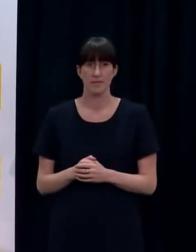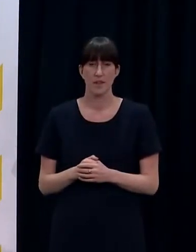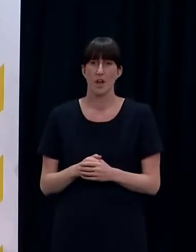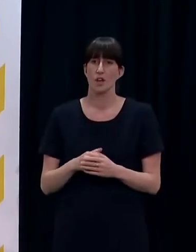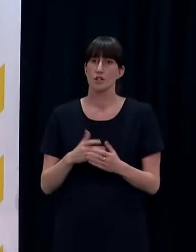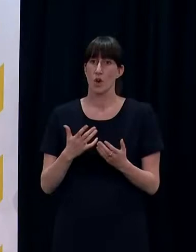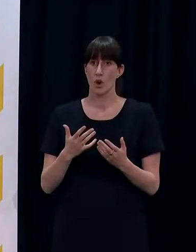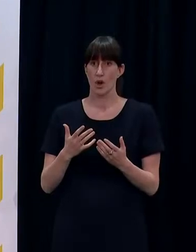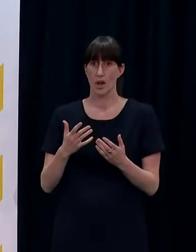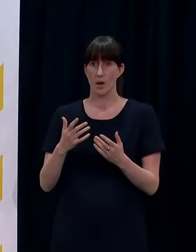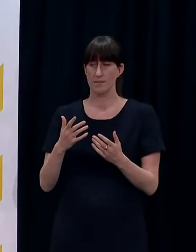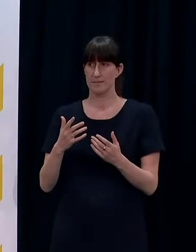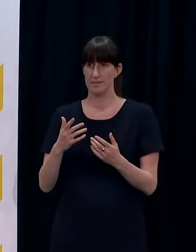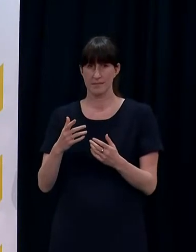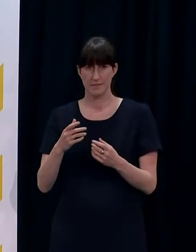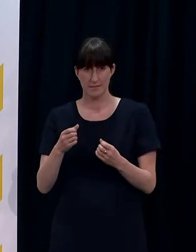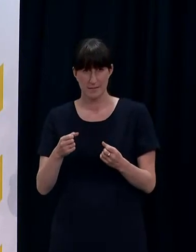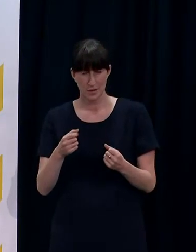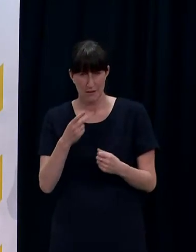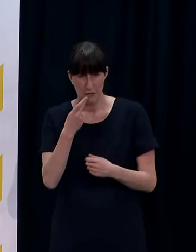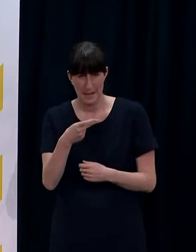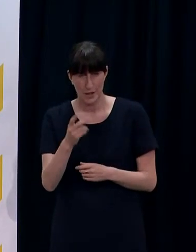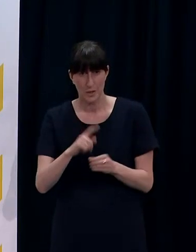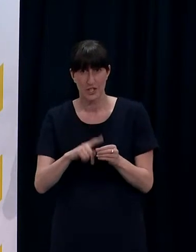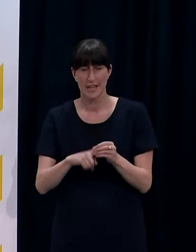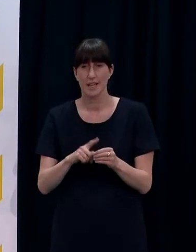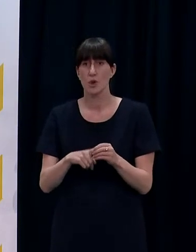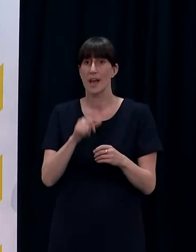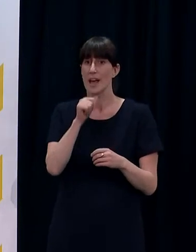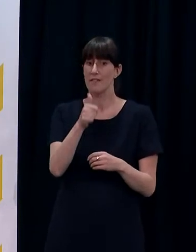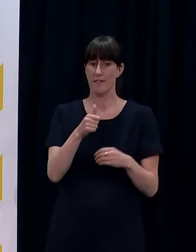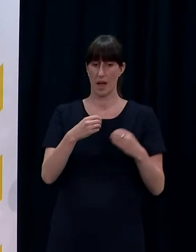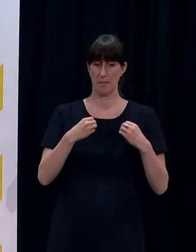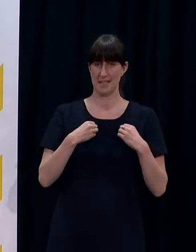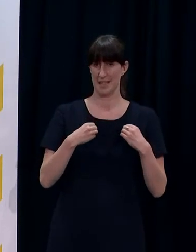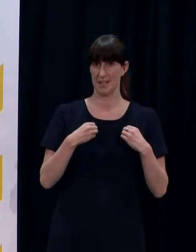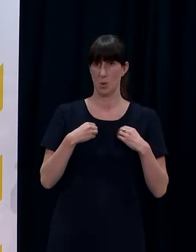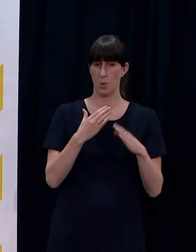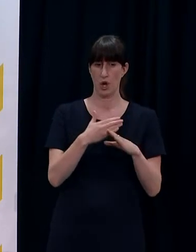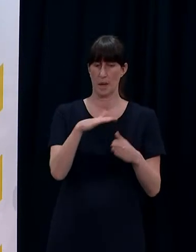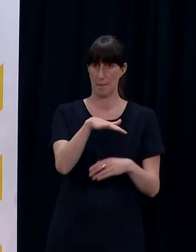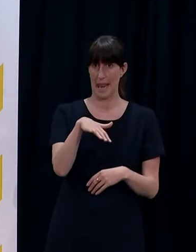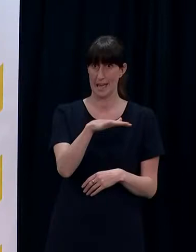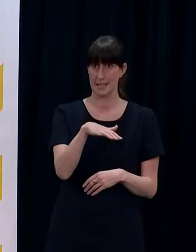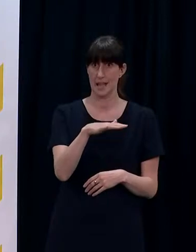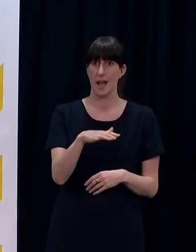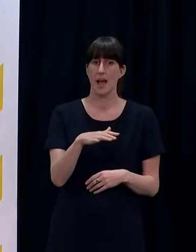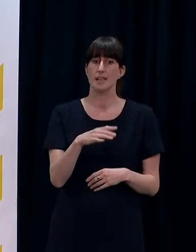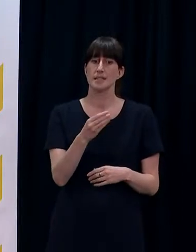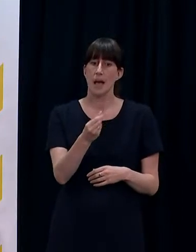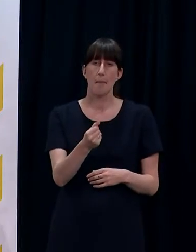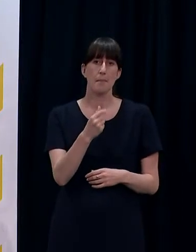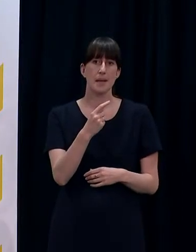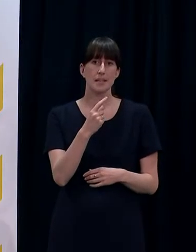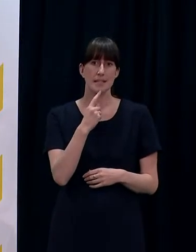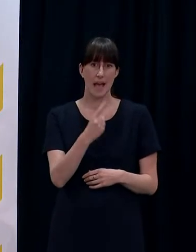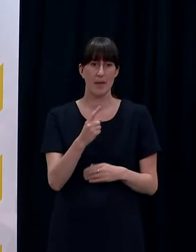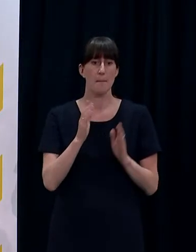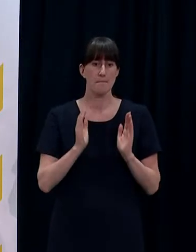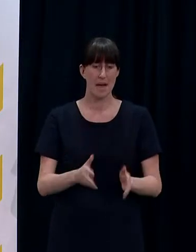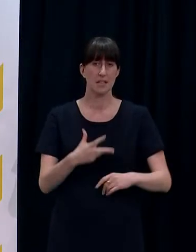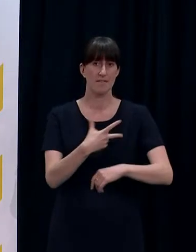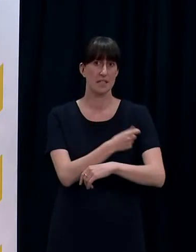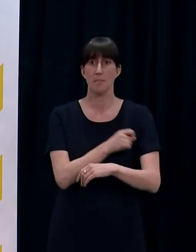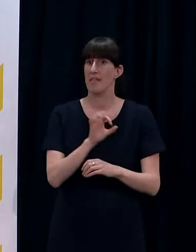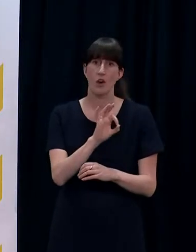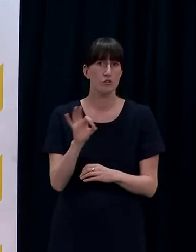fire staff who refuse? Sorry, I just lost a little bit of that. Should non-border workplaces be allowed to mandate vaccines for staff and fire staff who refuse?